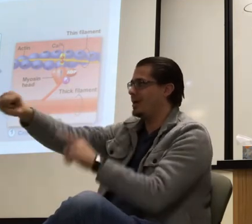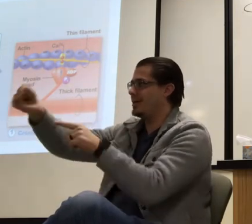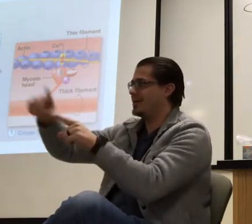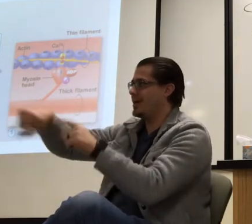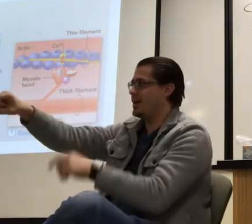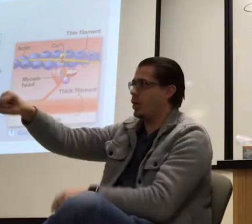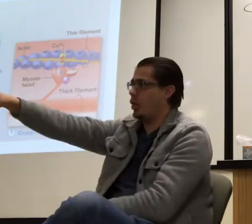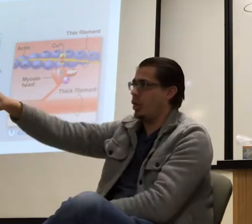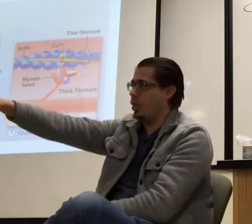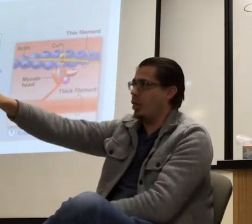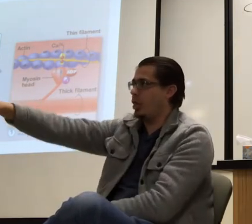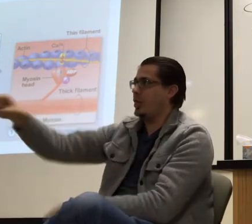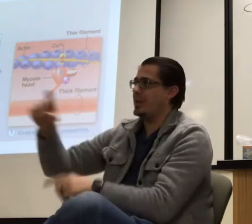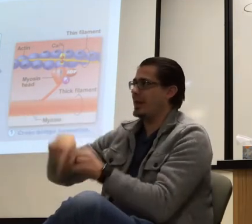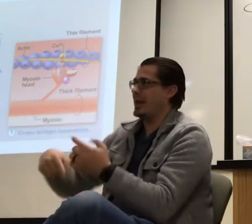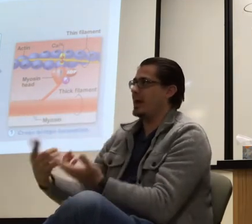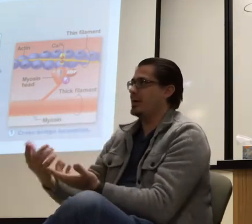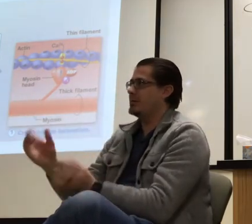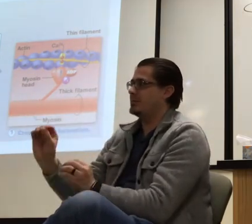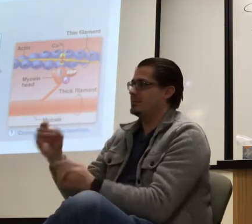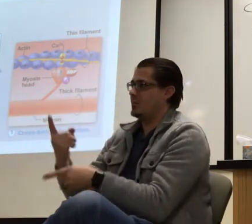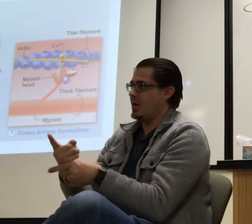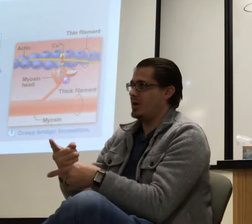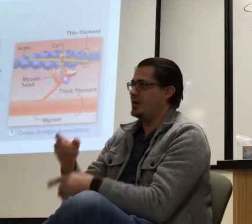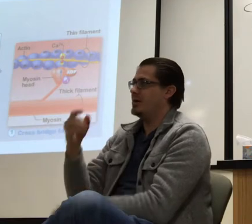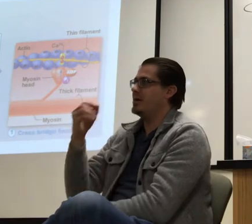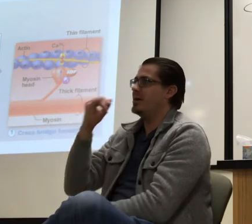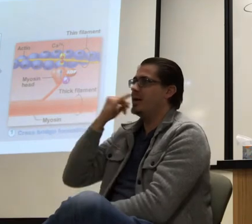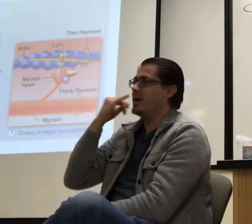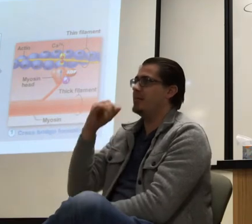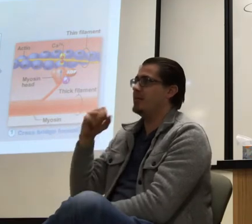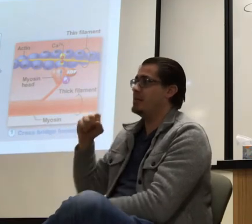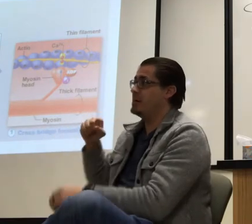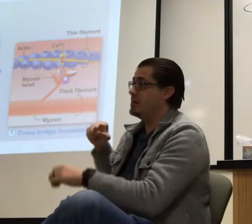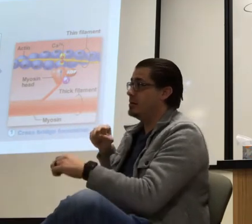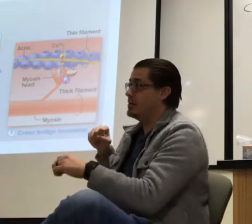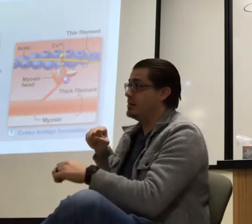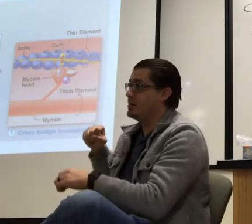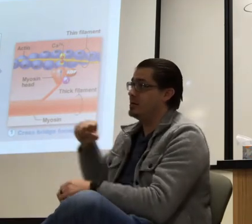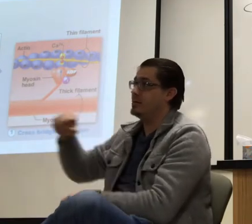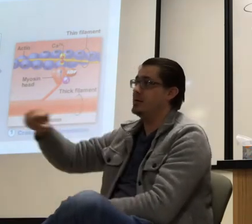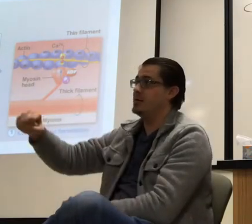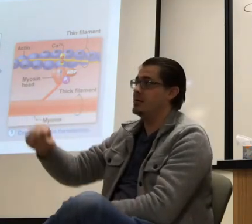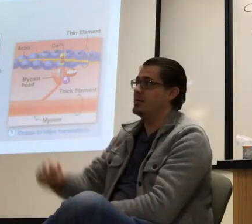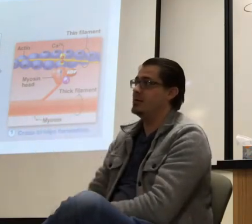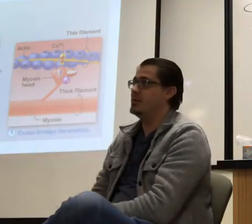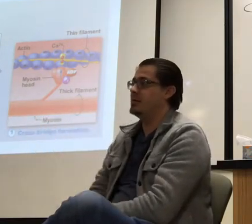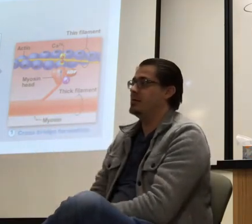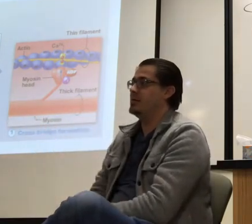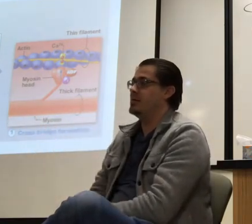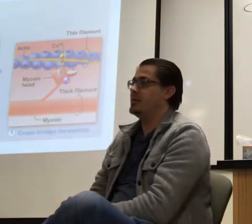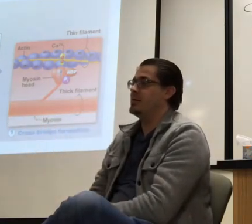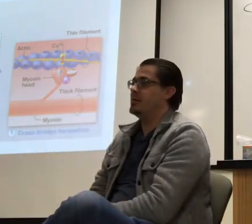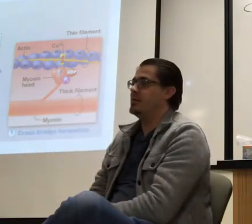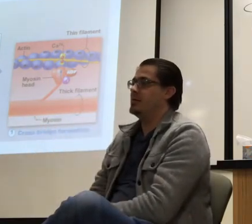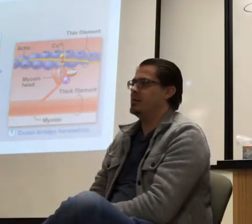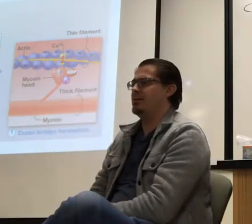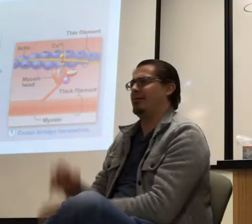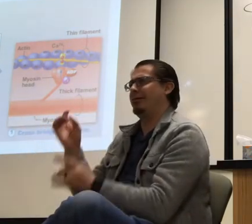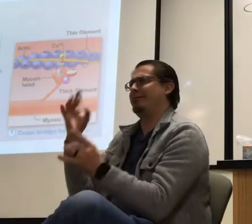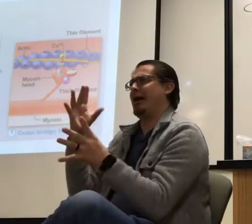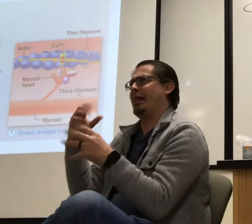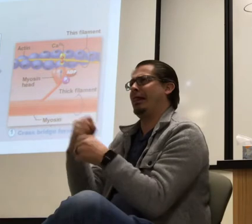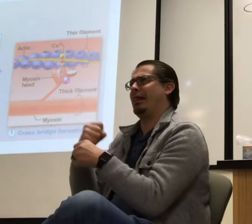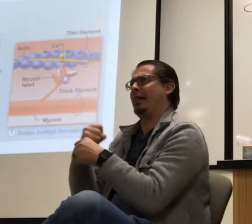them? No. But what if you go like this? Well, I shouldn't use these violent analogies. But